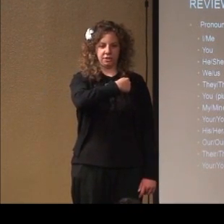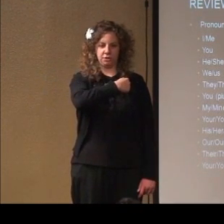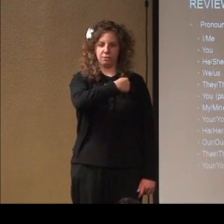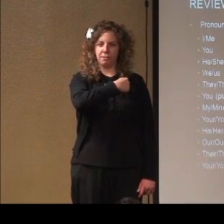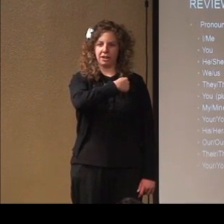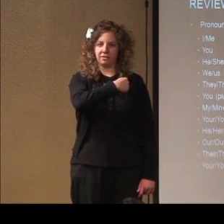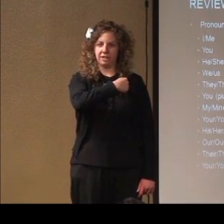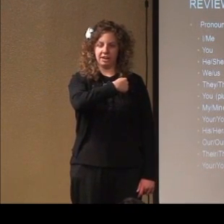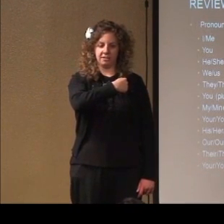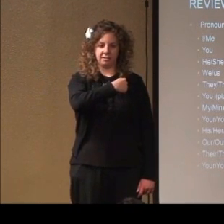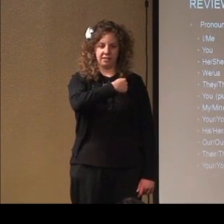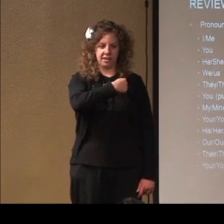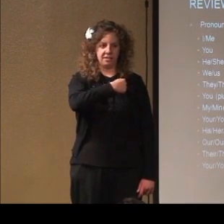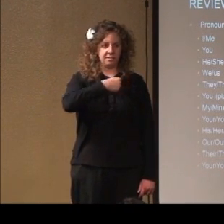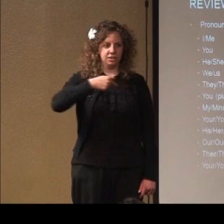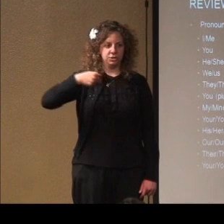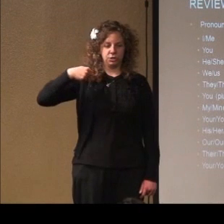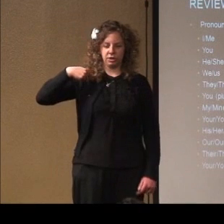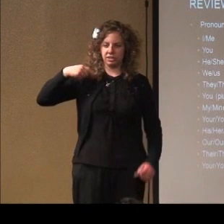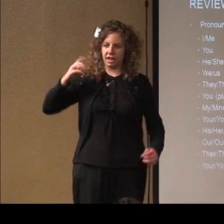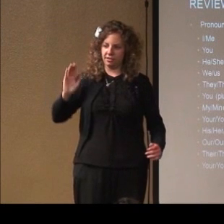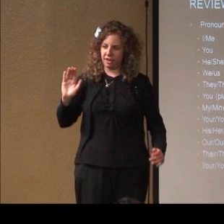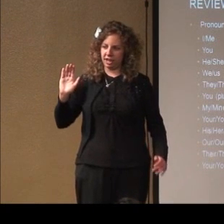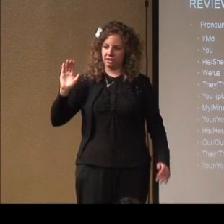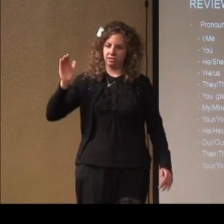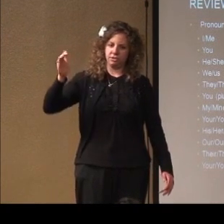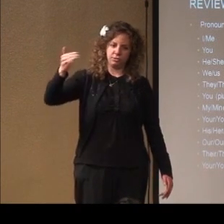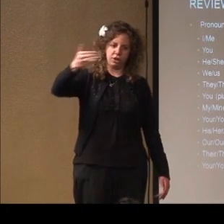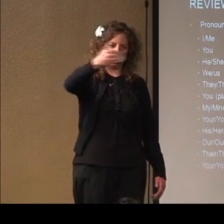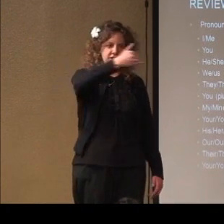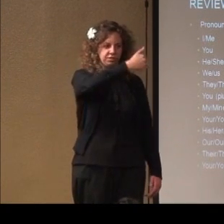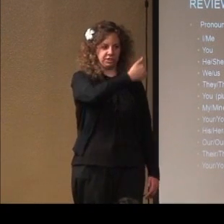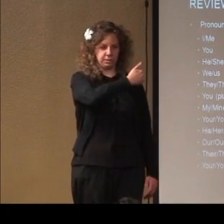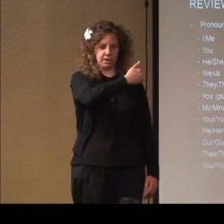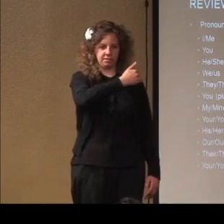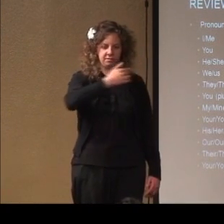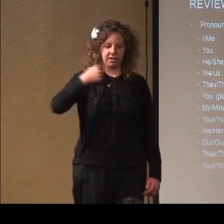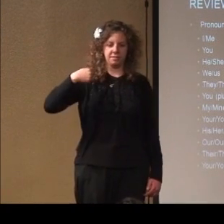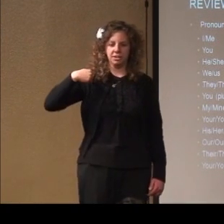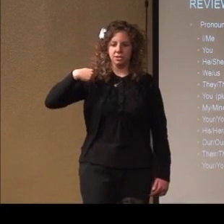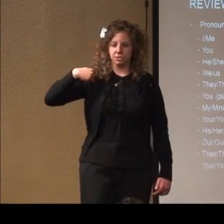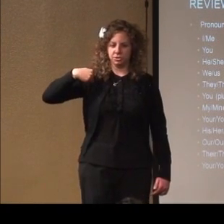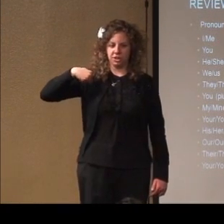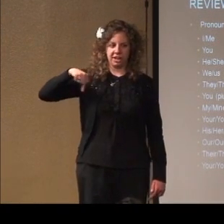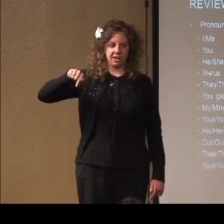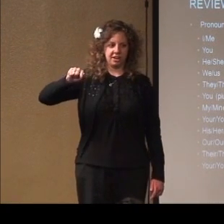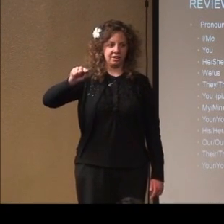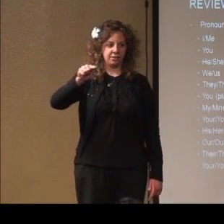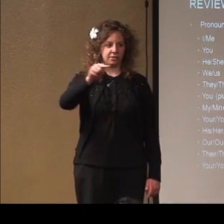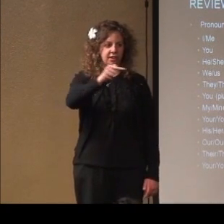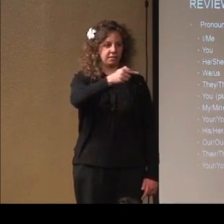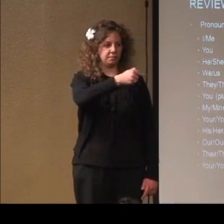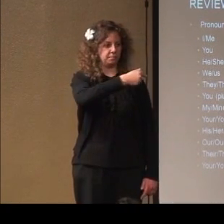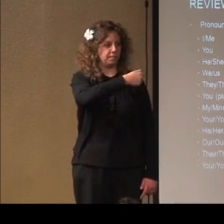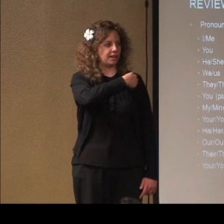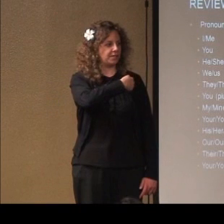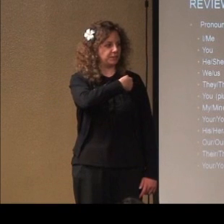then go back over to here, okay? So it's kind of like doing an arc this way, okay? So starting here, going back up this way,